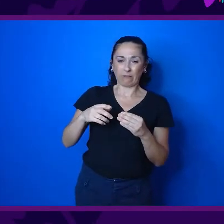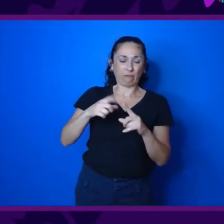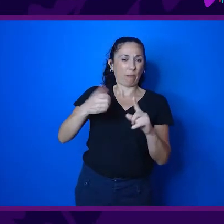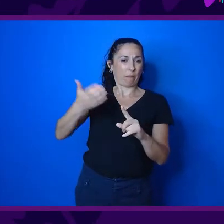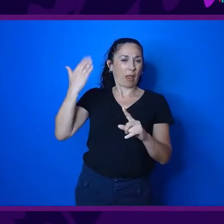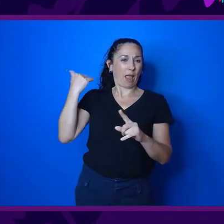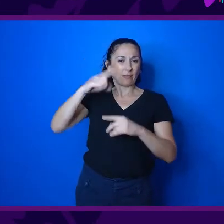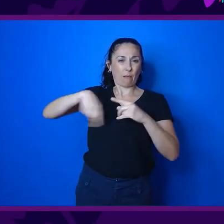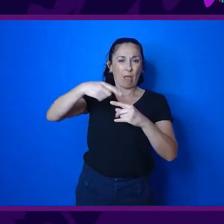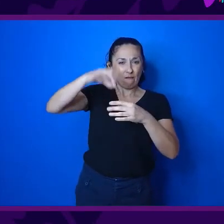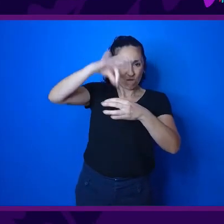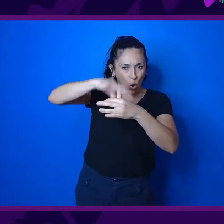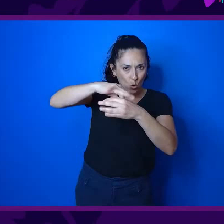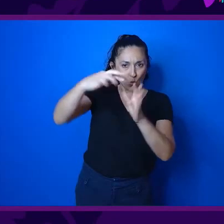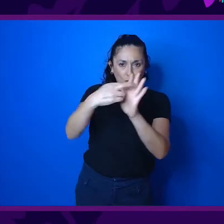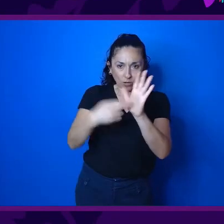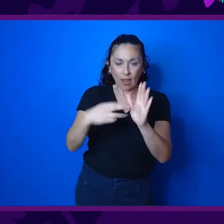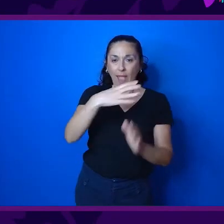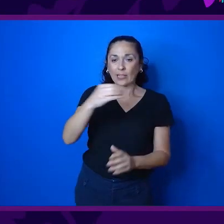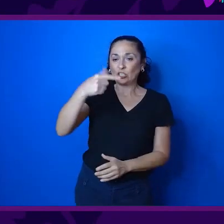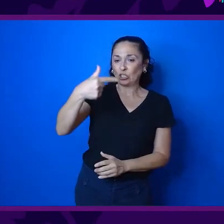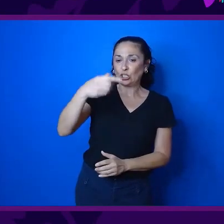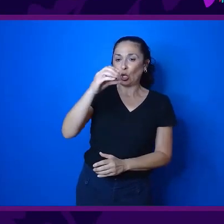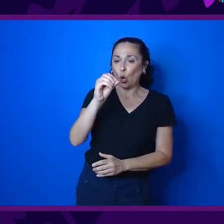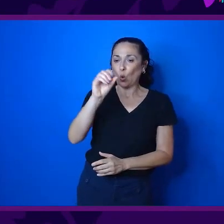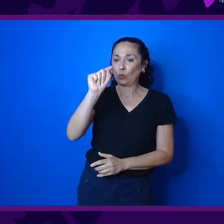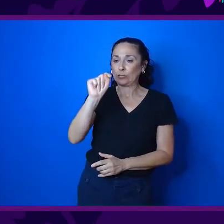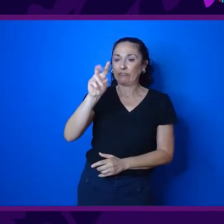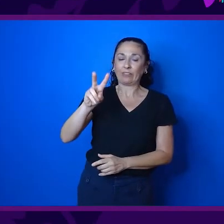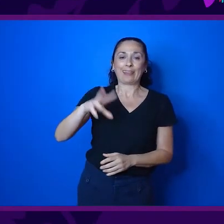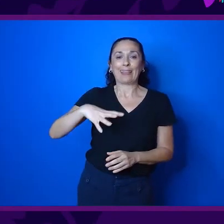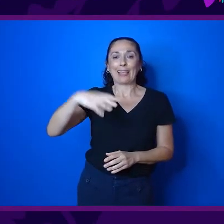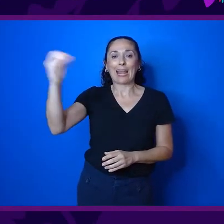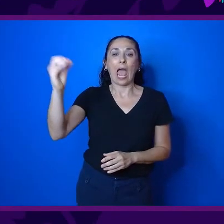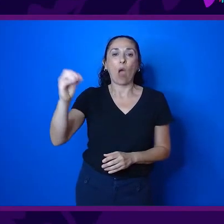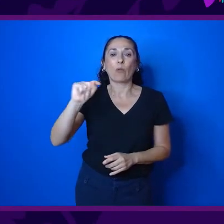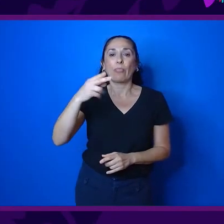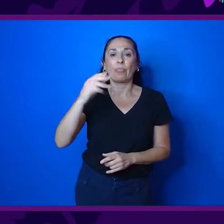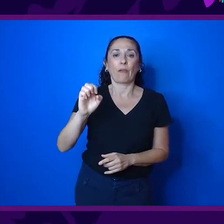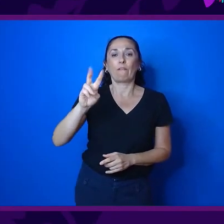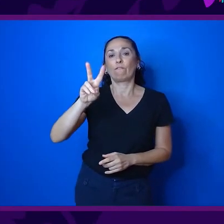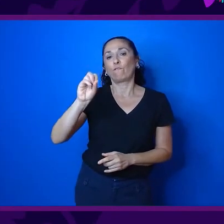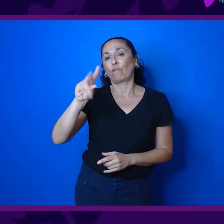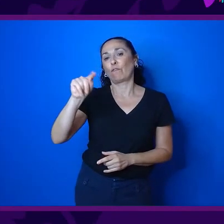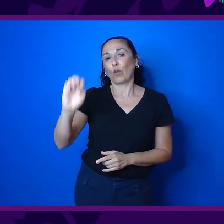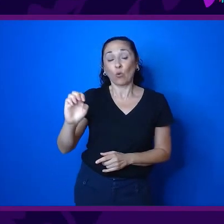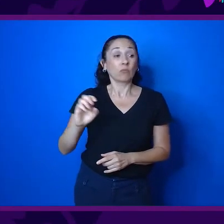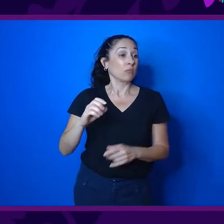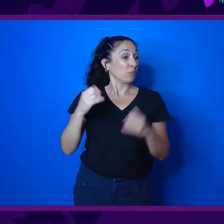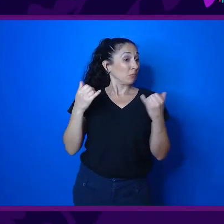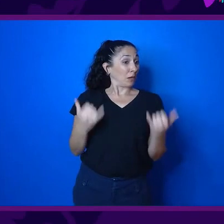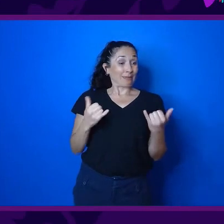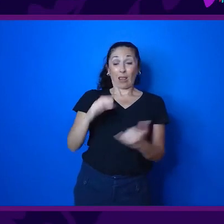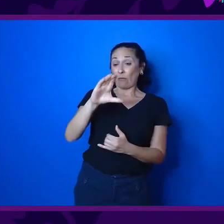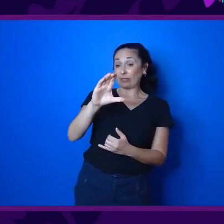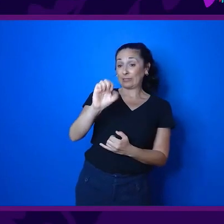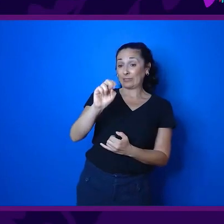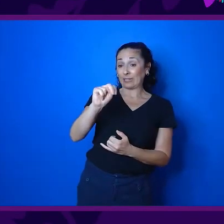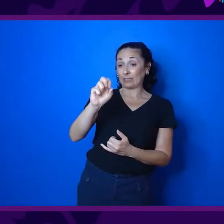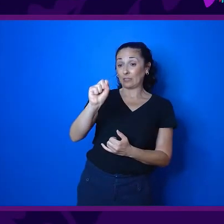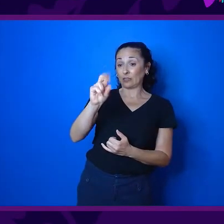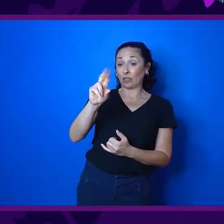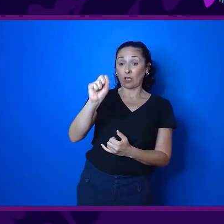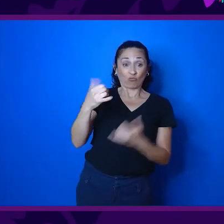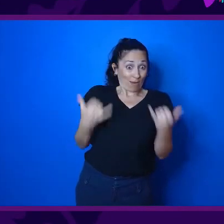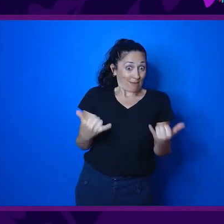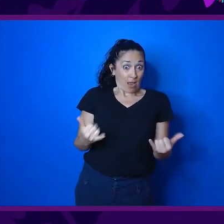and GOTV, but also the census right now, because right now that is the moment that we're in right now, and we will only have this moment for the next 10